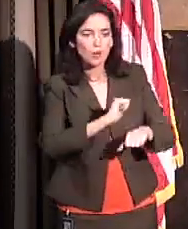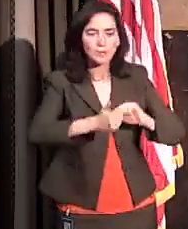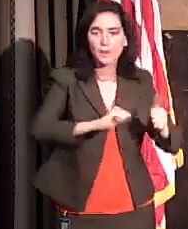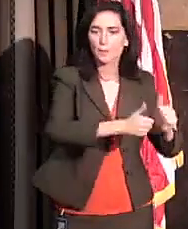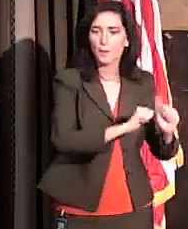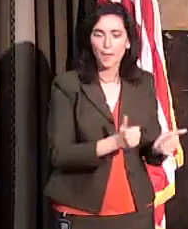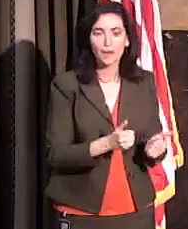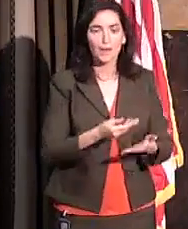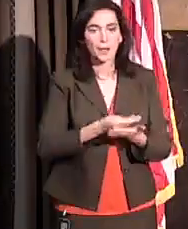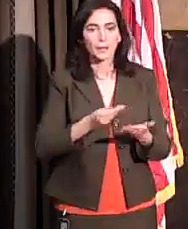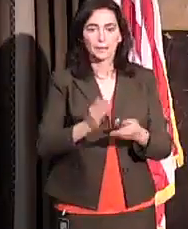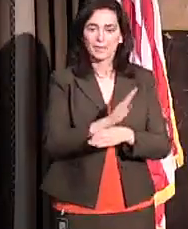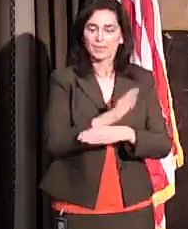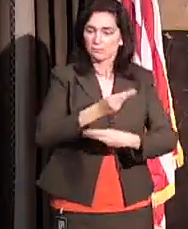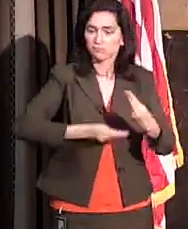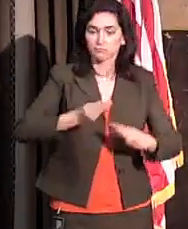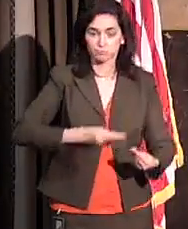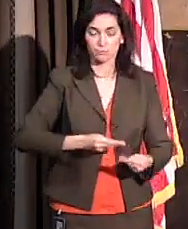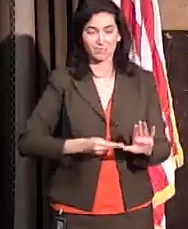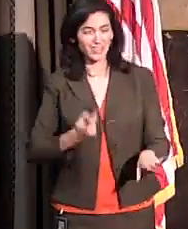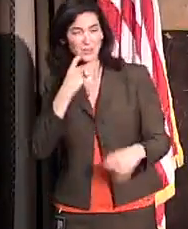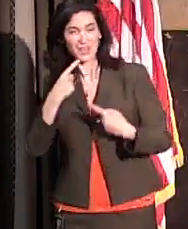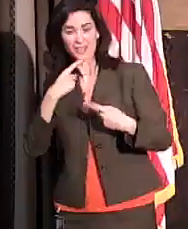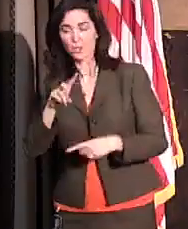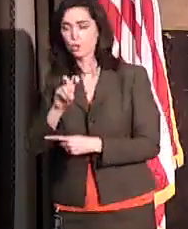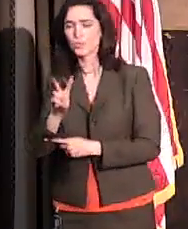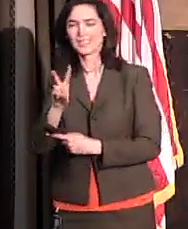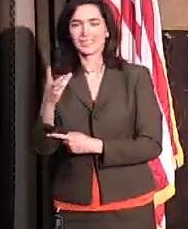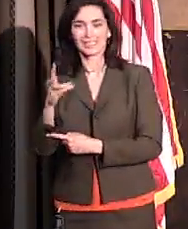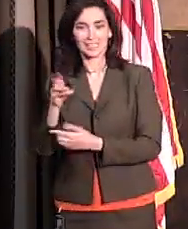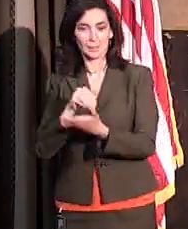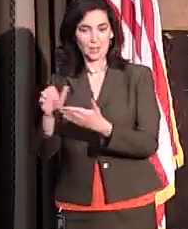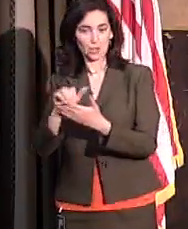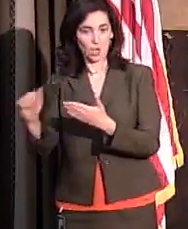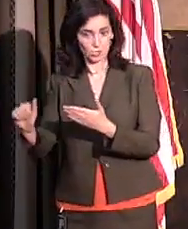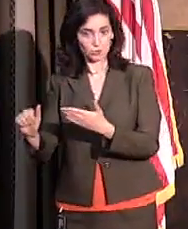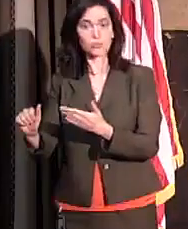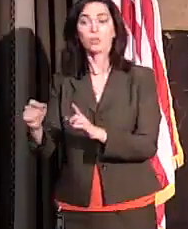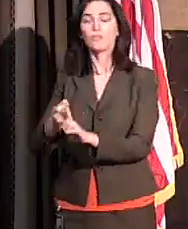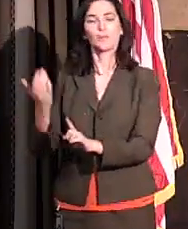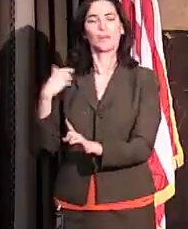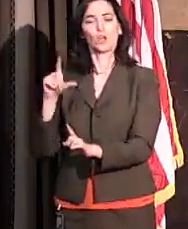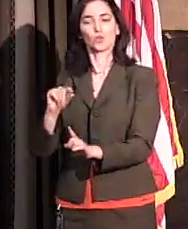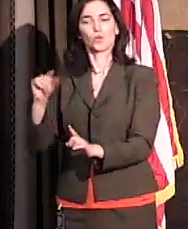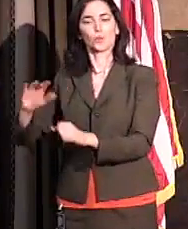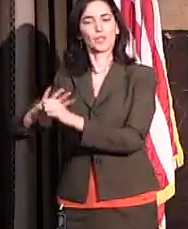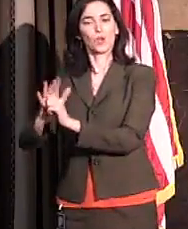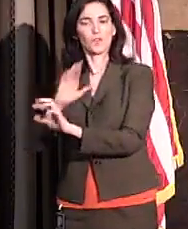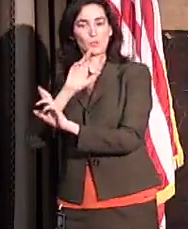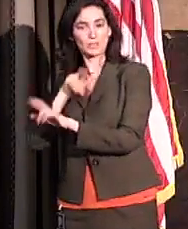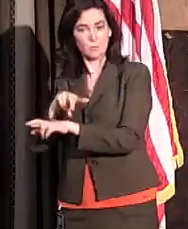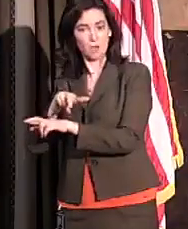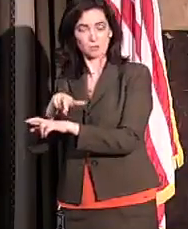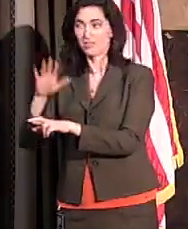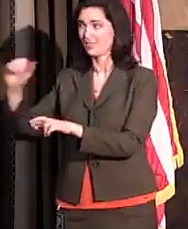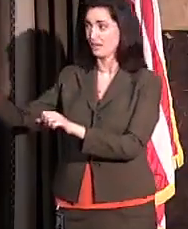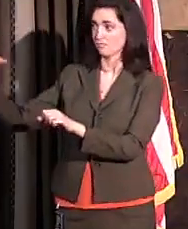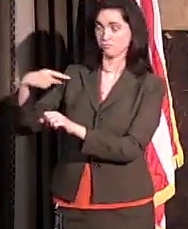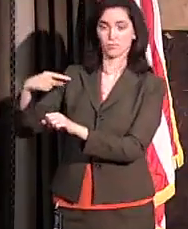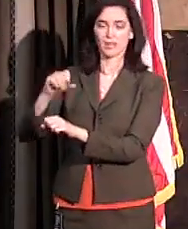announced $216 million in road and infrastructure projects using funds from the 2020 Coronavirus Response and Relief